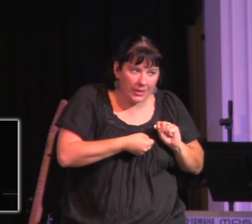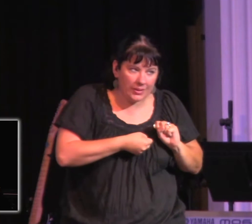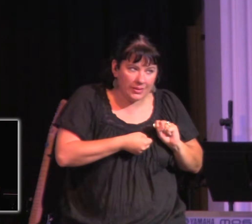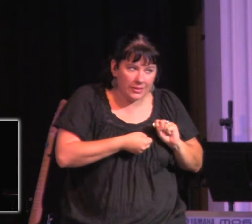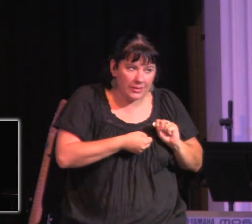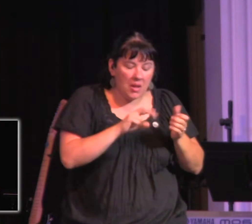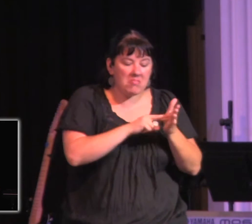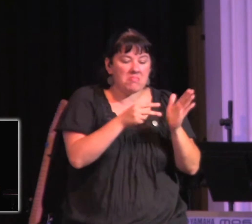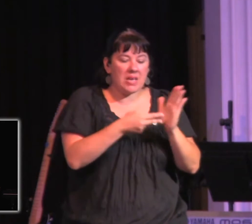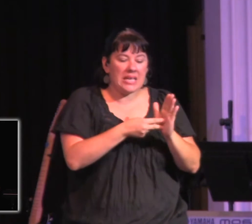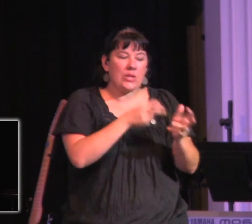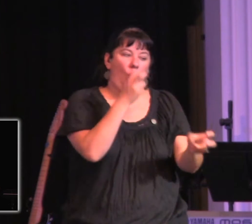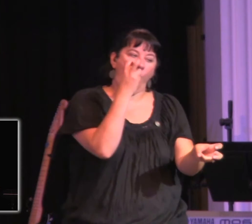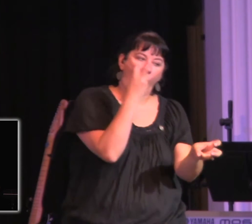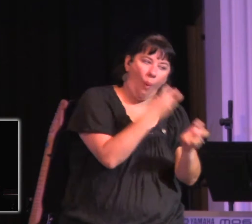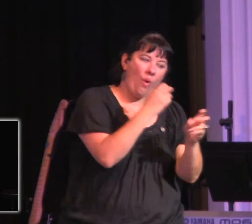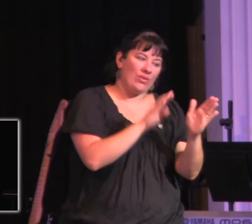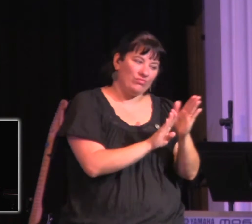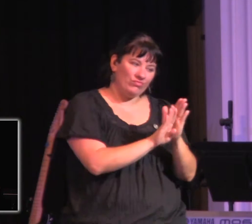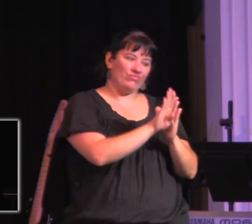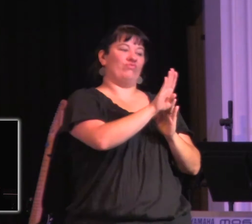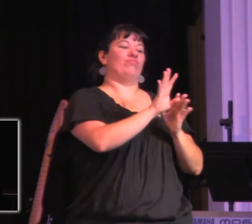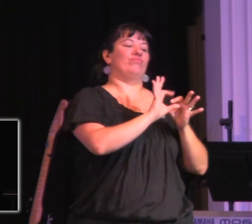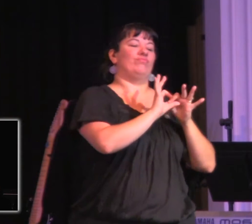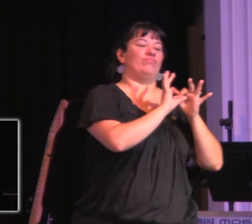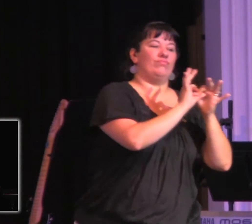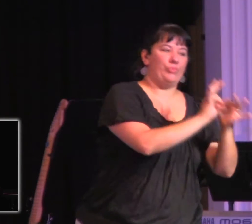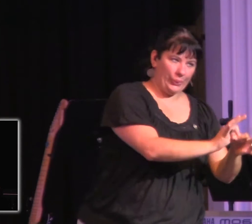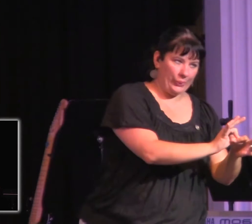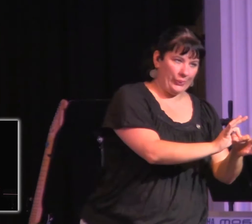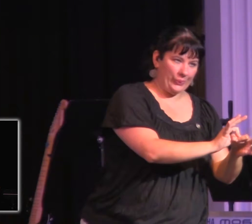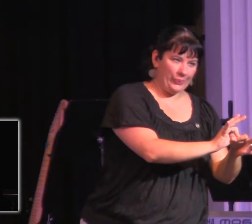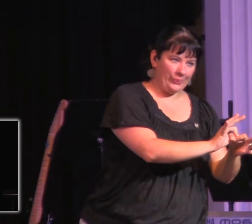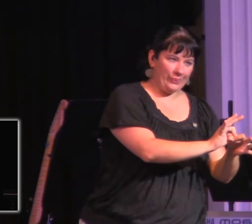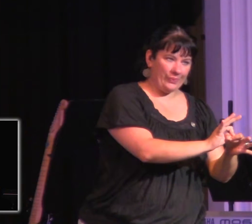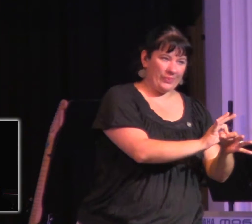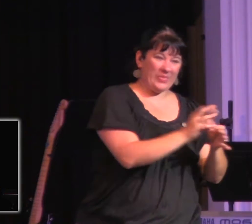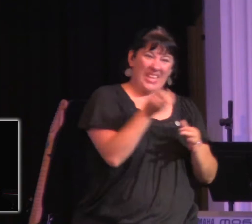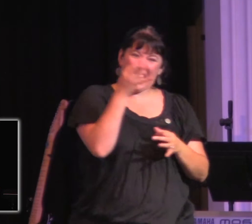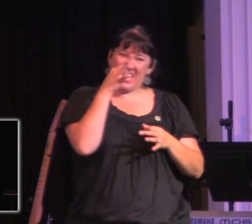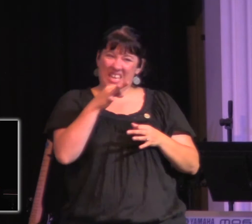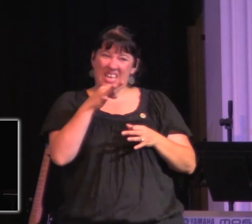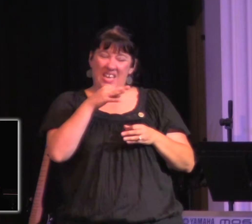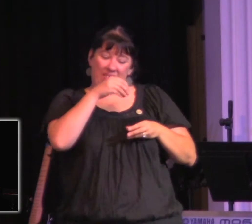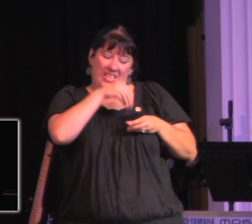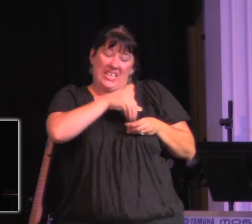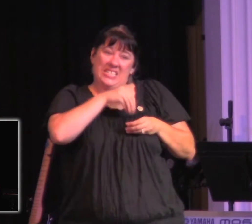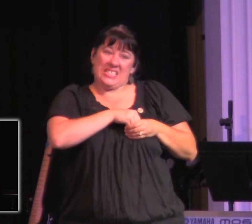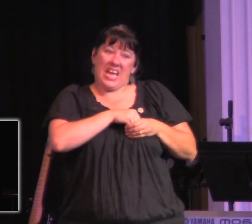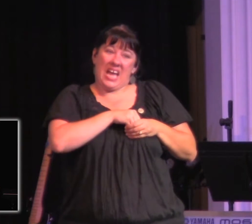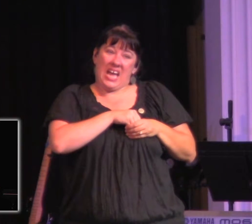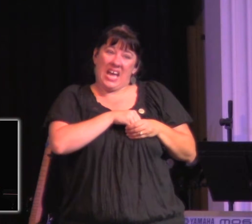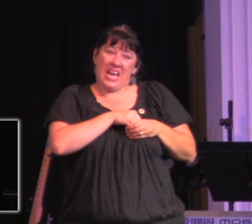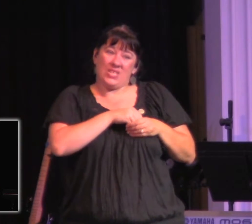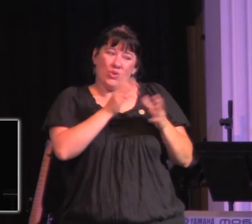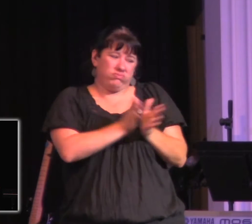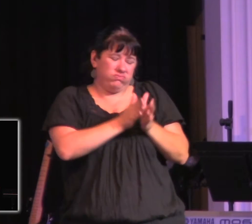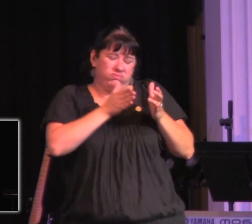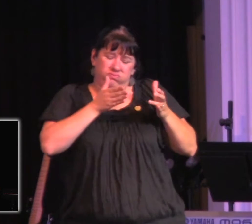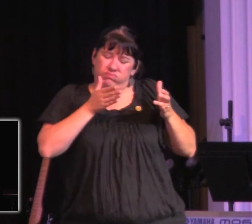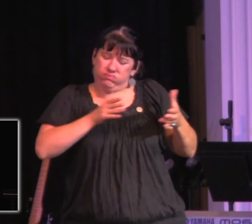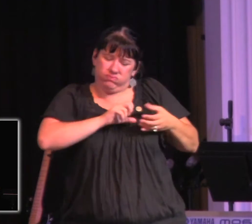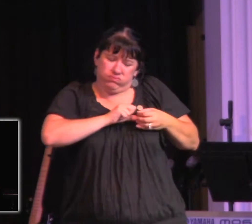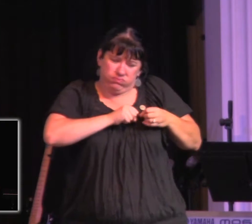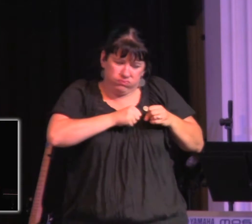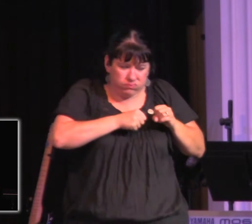relationships. I think the more broken we are on the inside, the more we struggle developing and maintaining meaningful